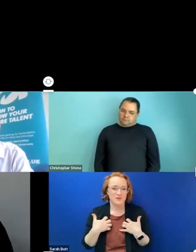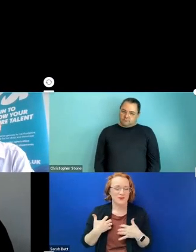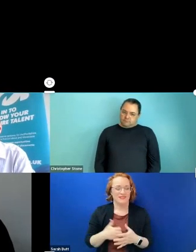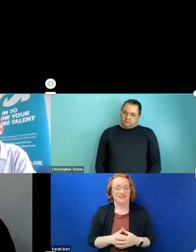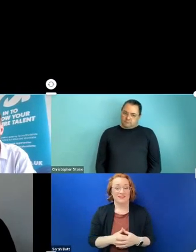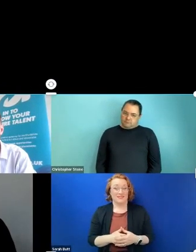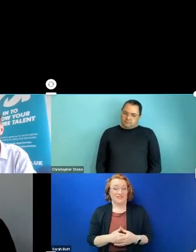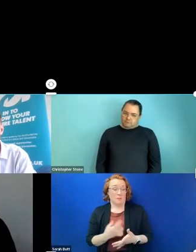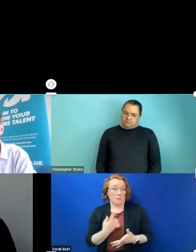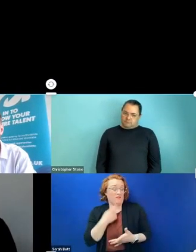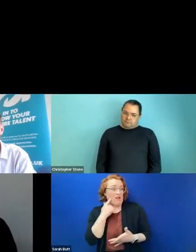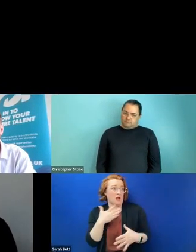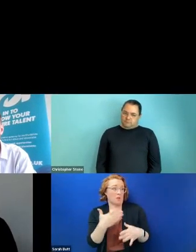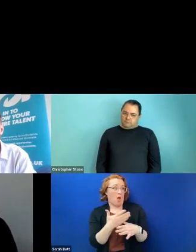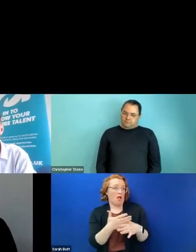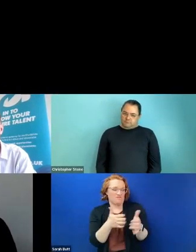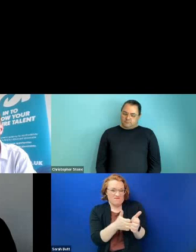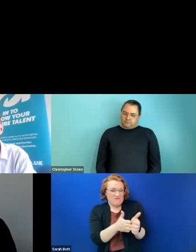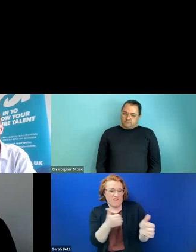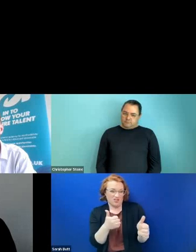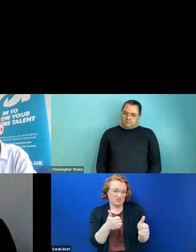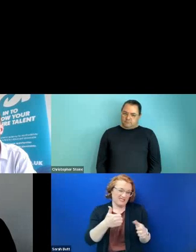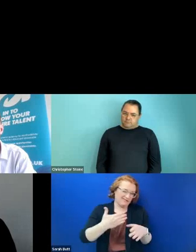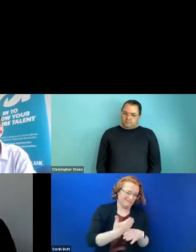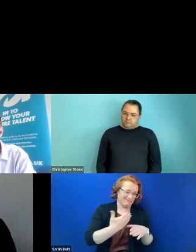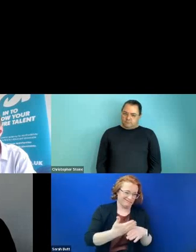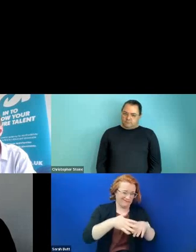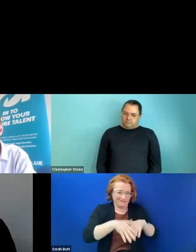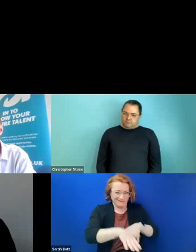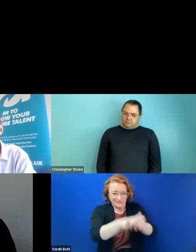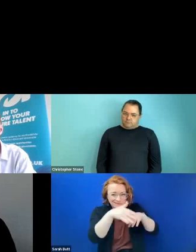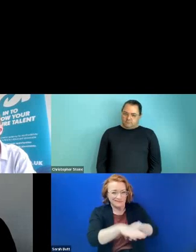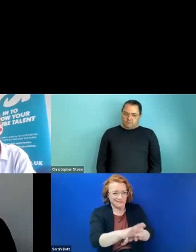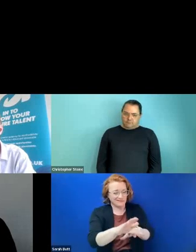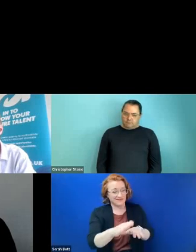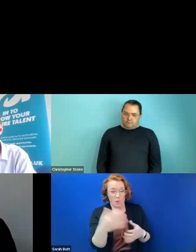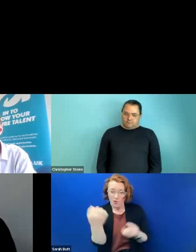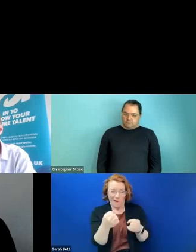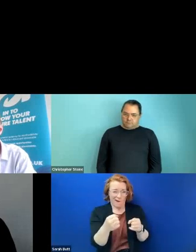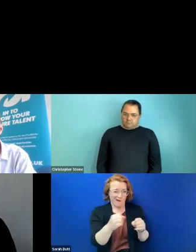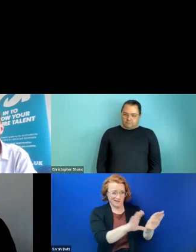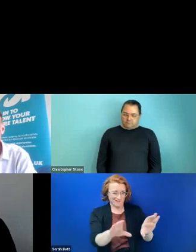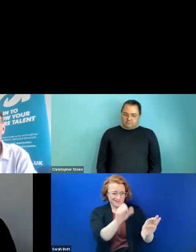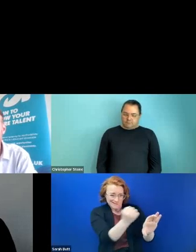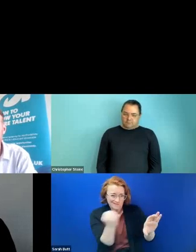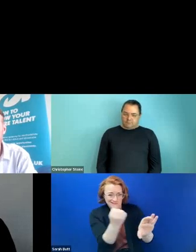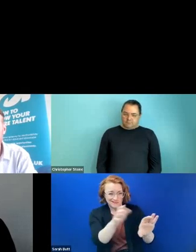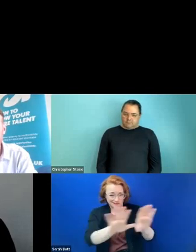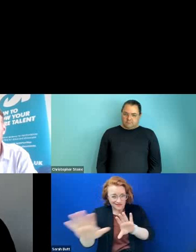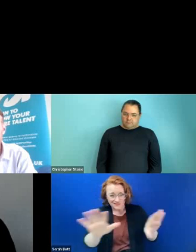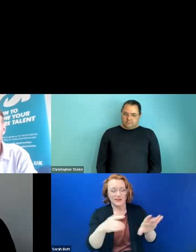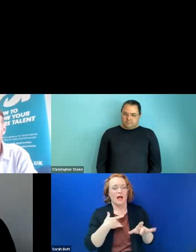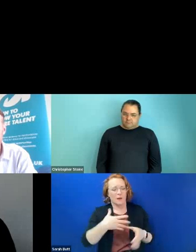I can be working in a factory on a conveyor belt where cars are being put together, and I have to learn